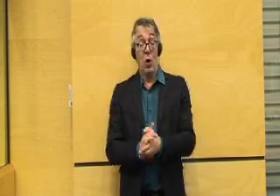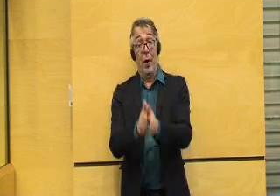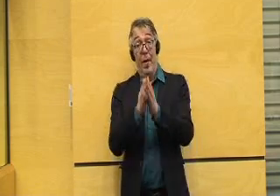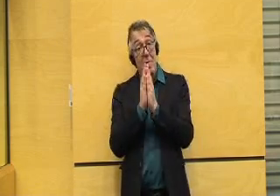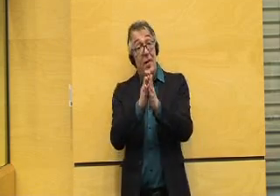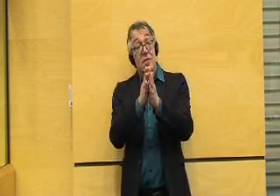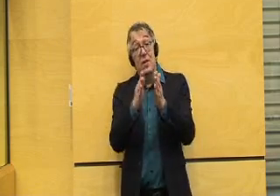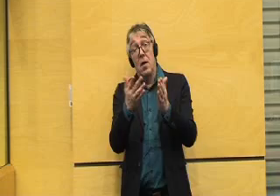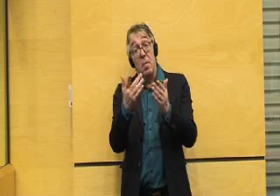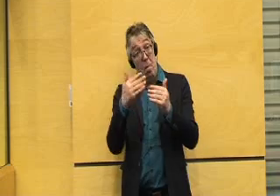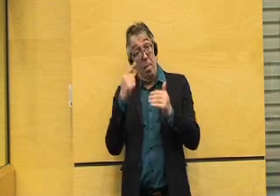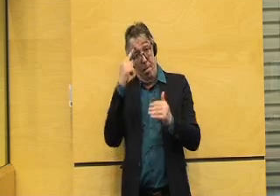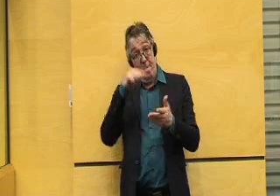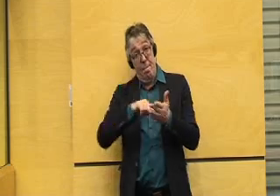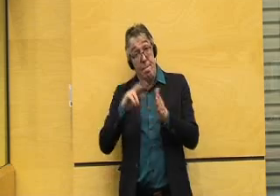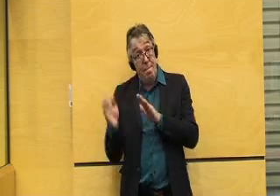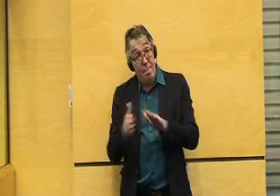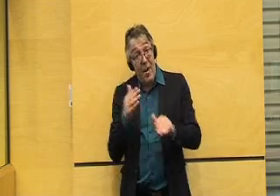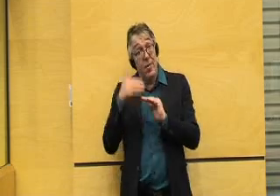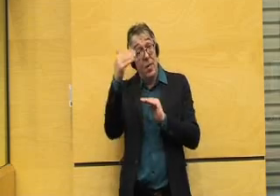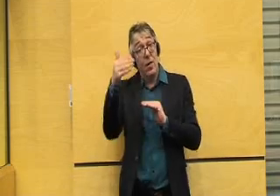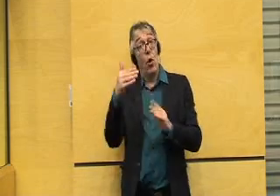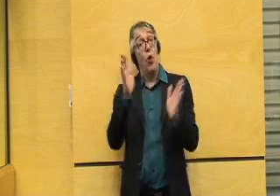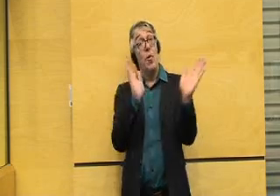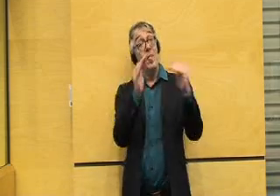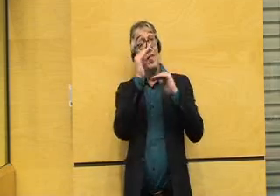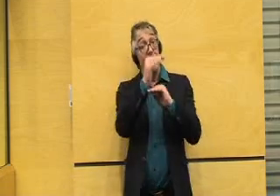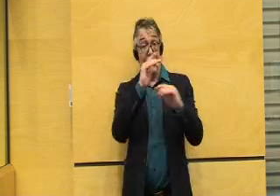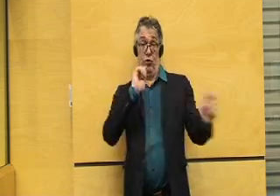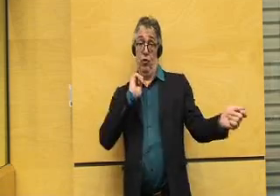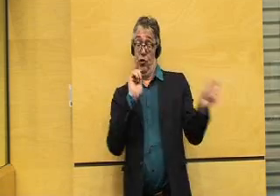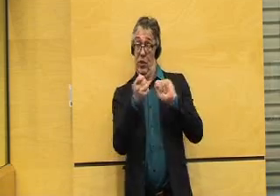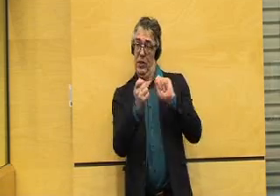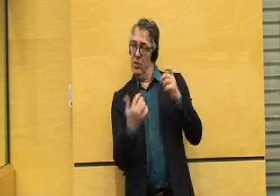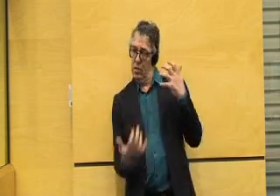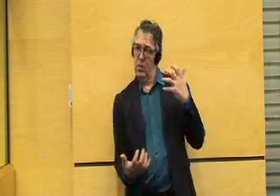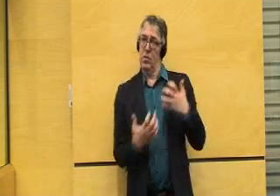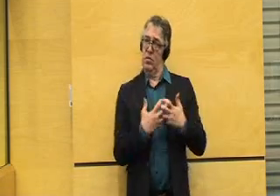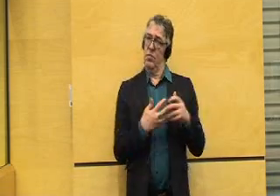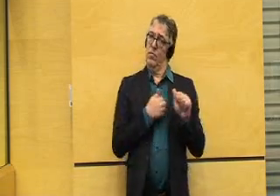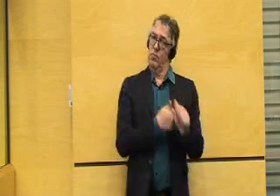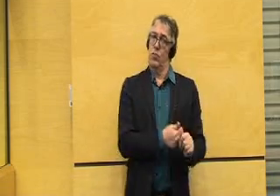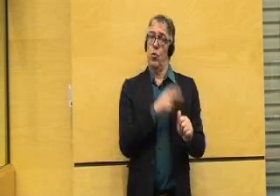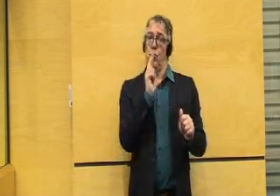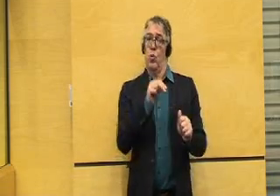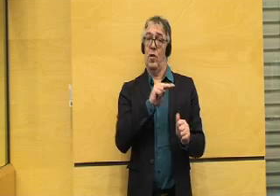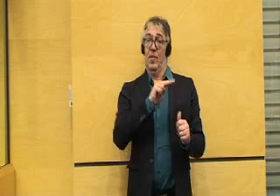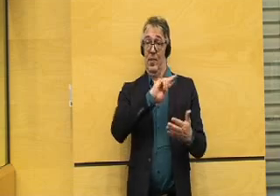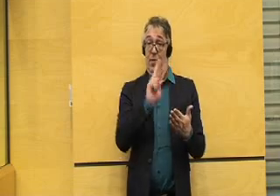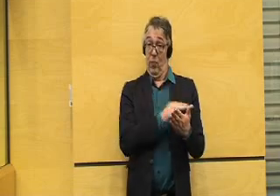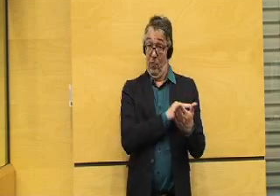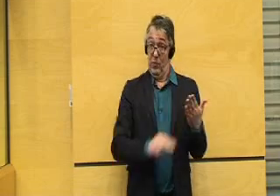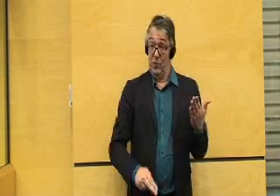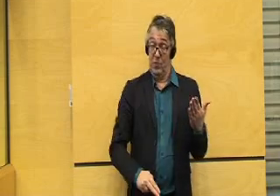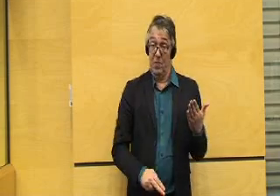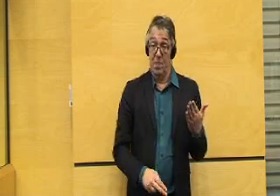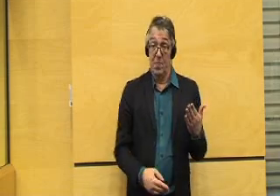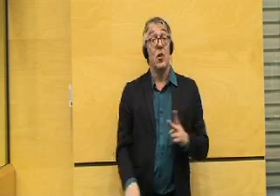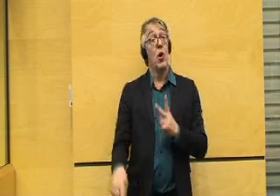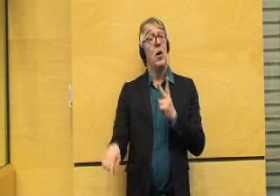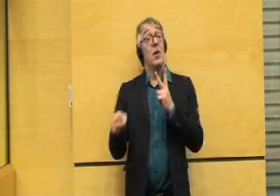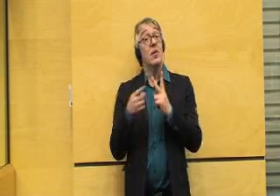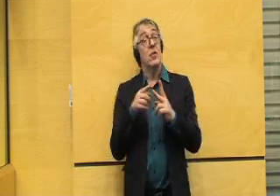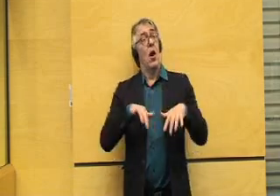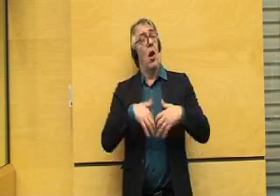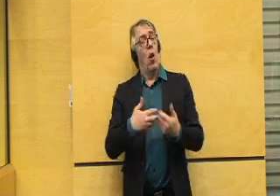to be accommodated with the Convention, and consequently to tailor state support schemas to individual needs